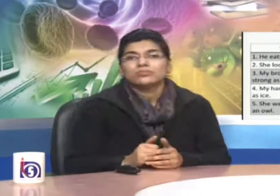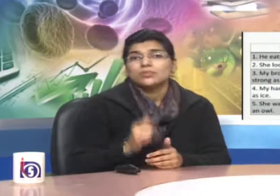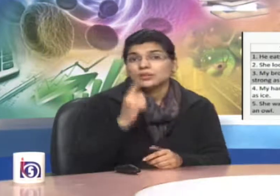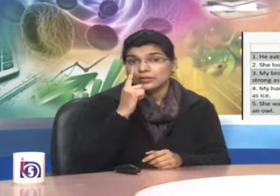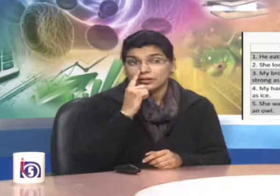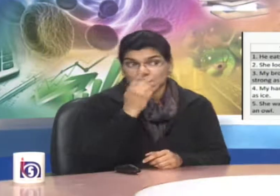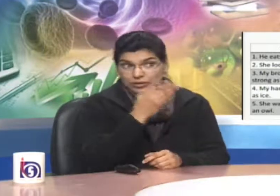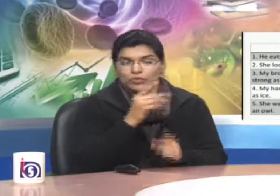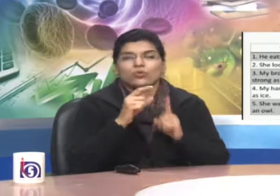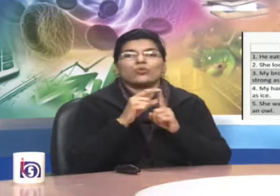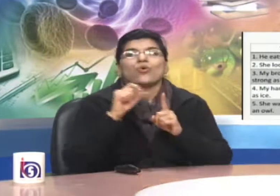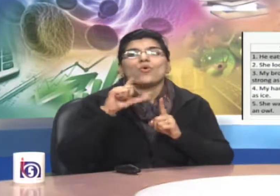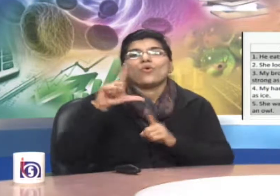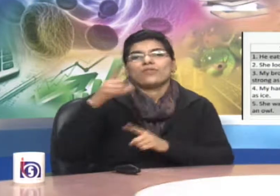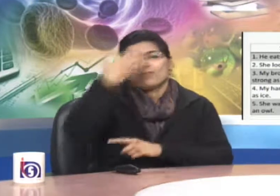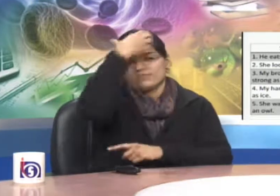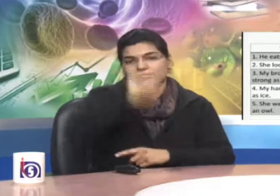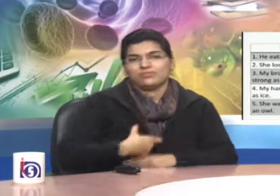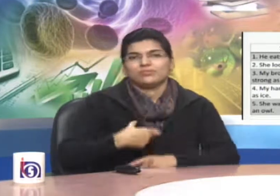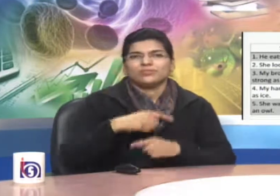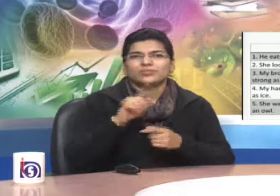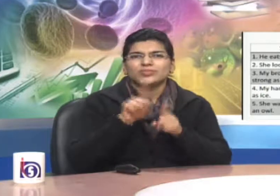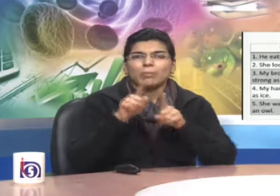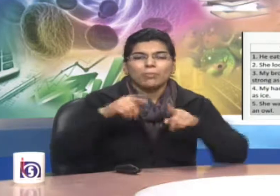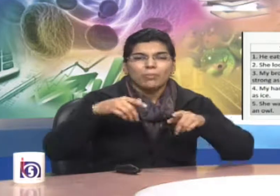Metaphor is she is a doll.